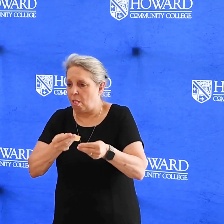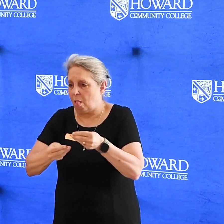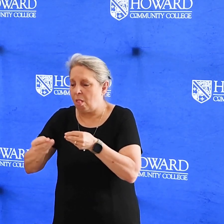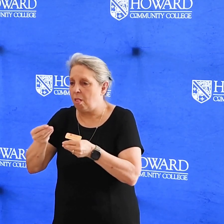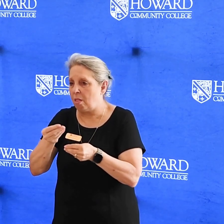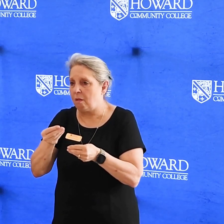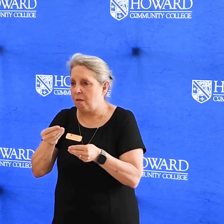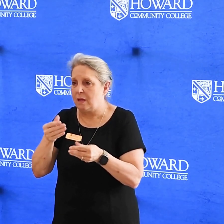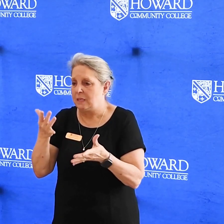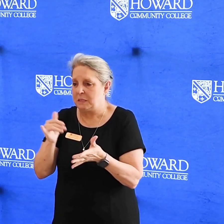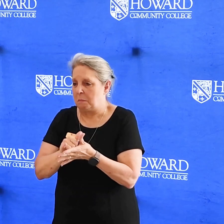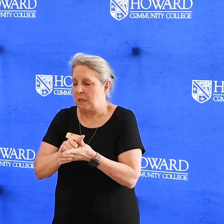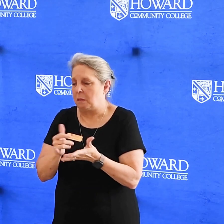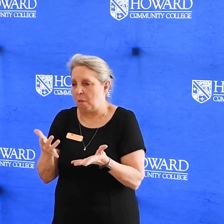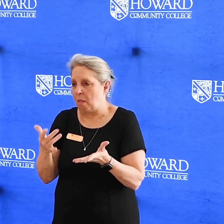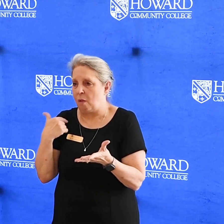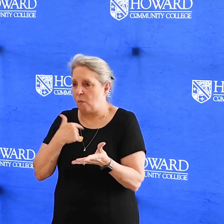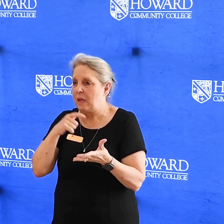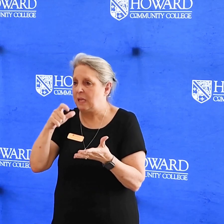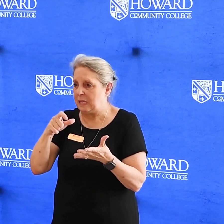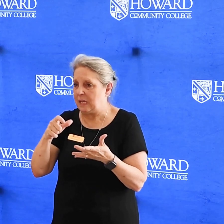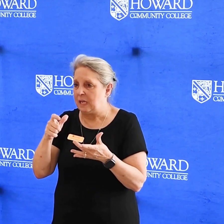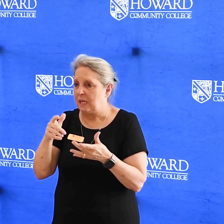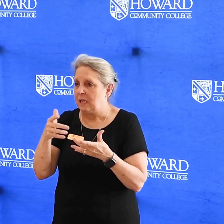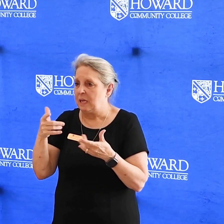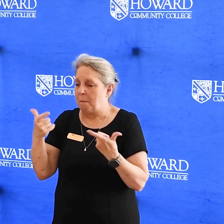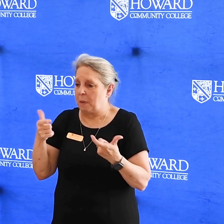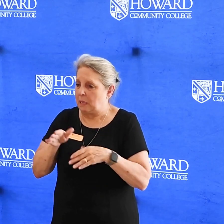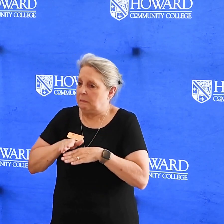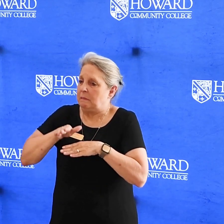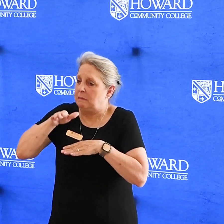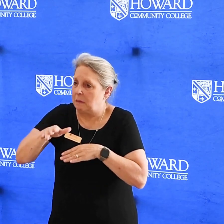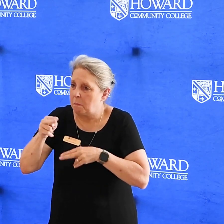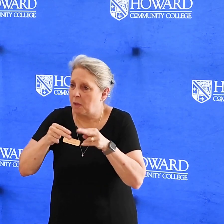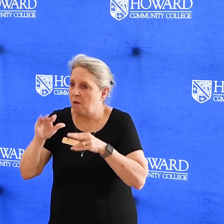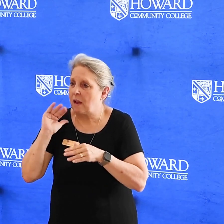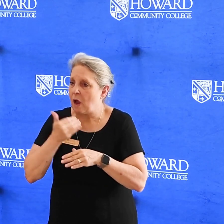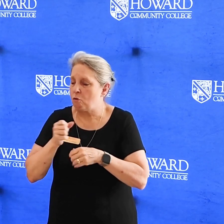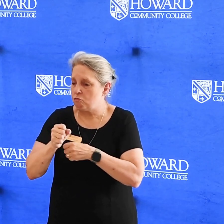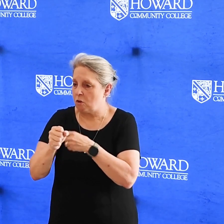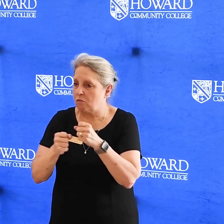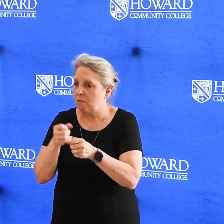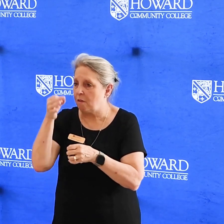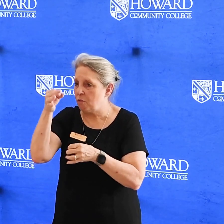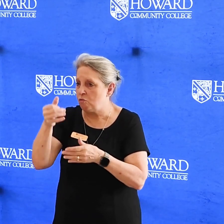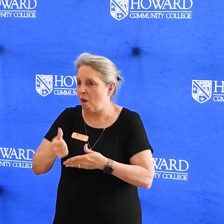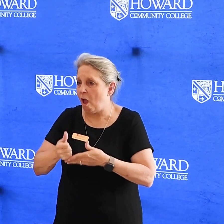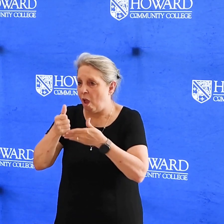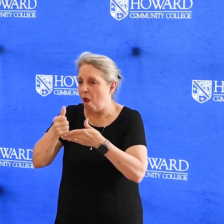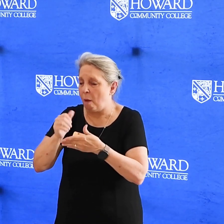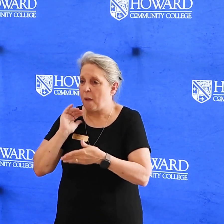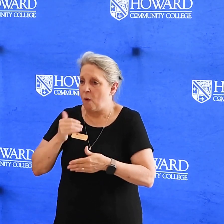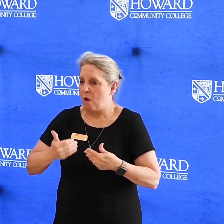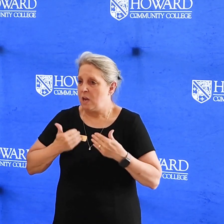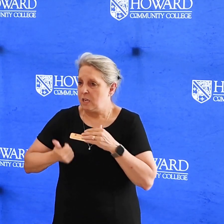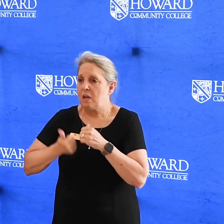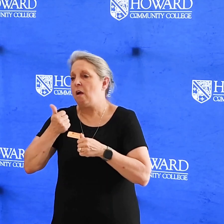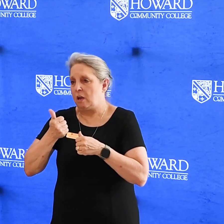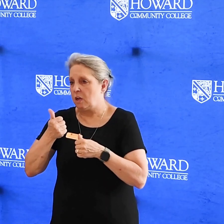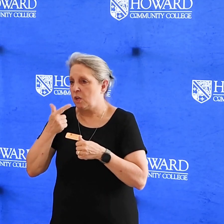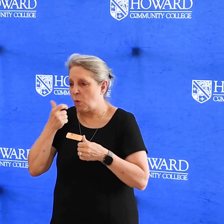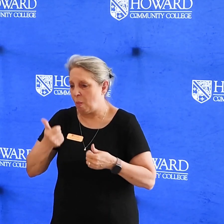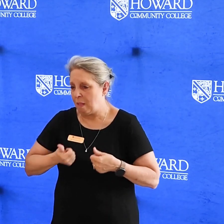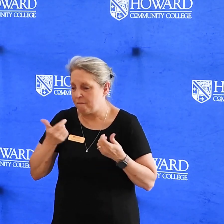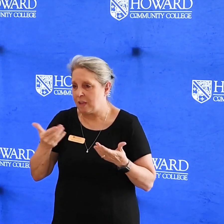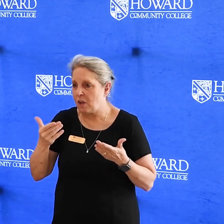impossibly. We needed a giant leap to build our infrastructure for the future and to help our youngest residents.